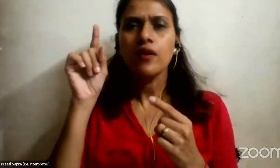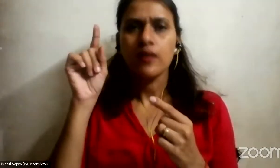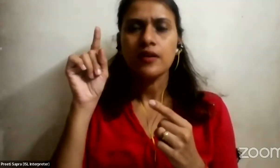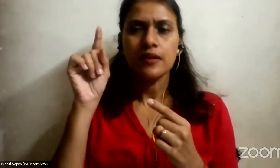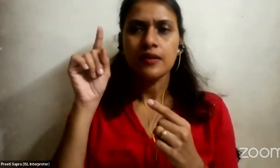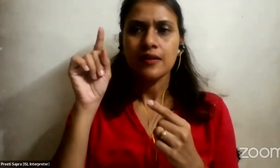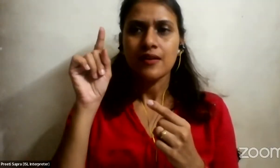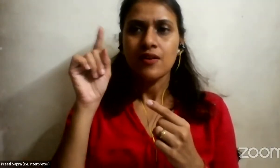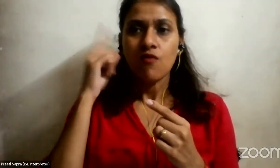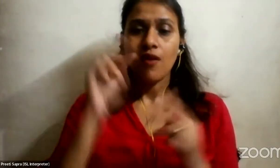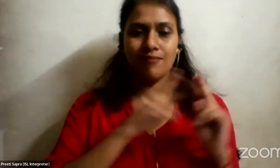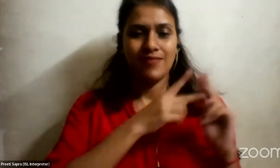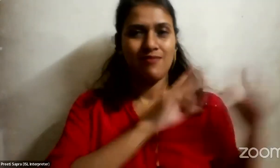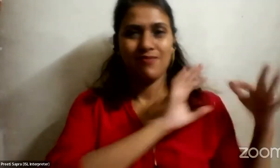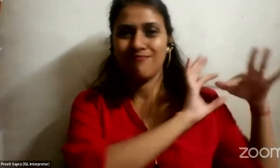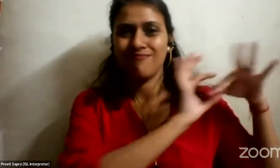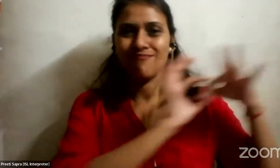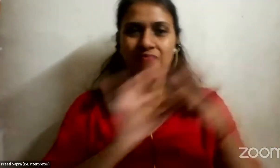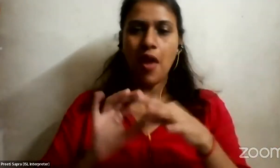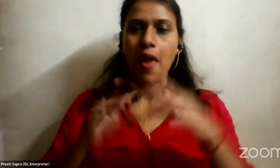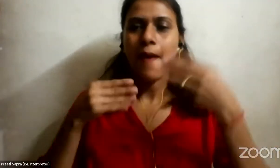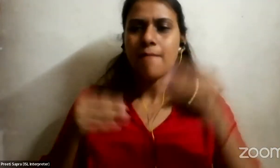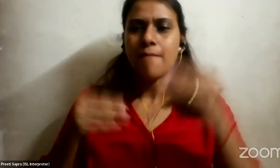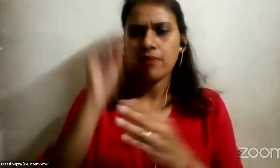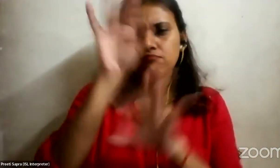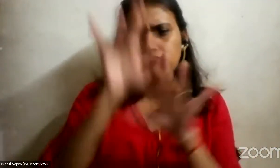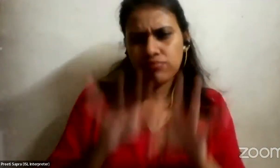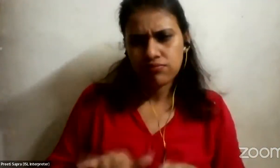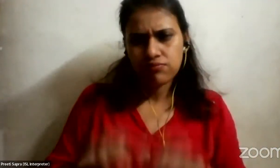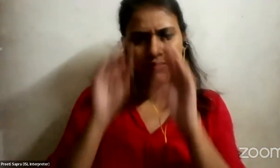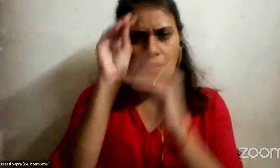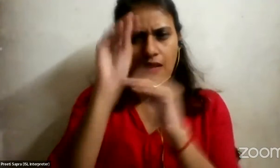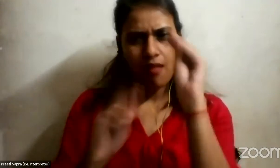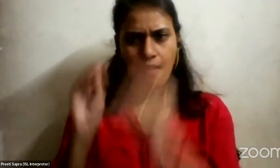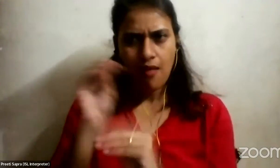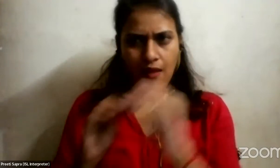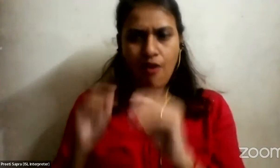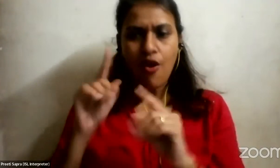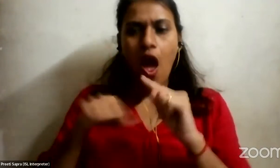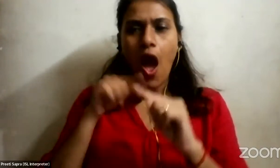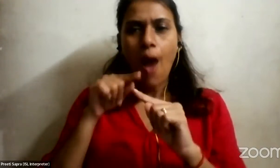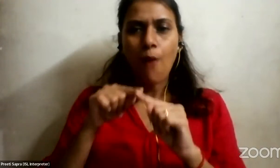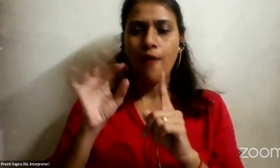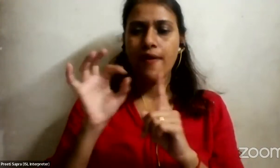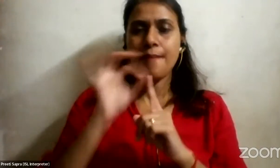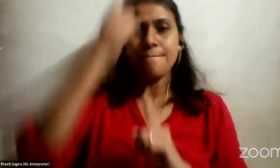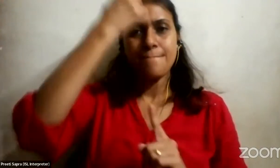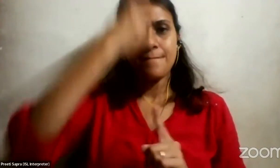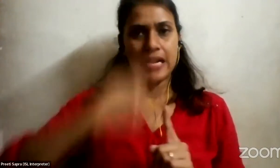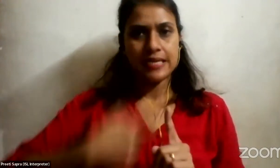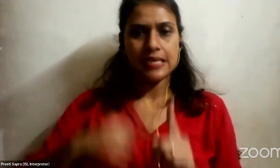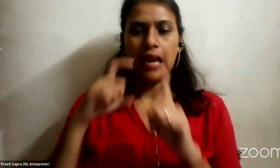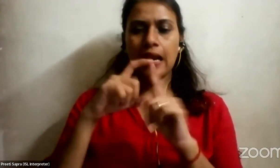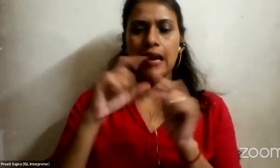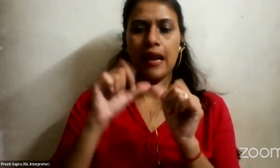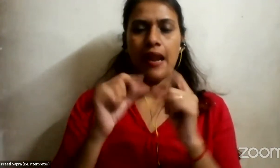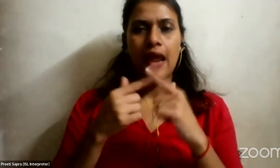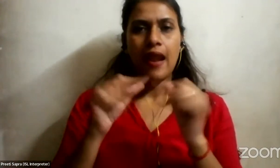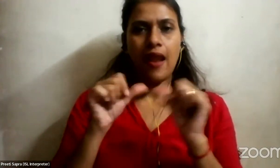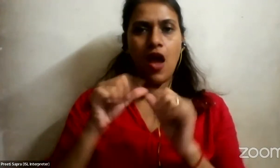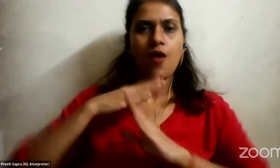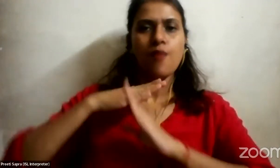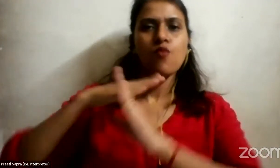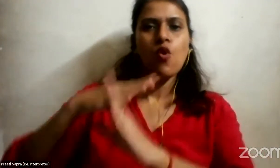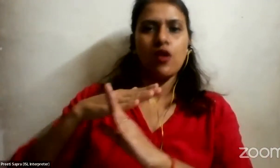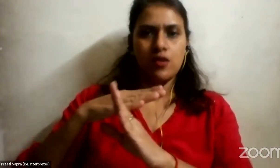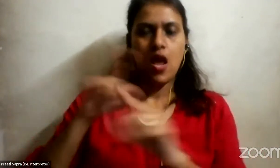our series of papers that we have been writing on personal data protection. And there was a paper that we wrote